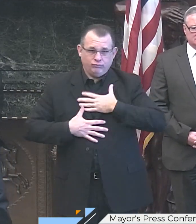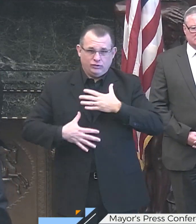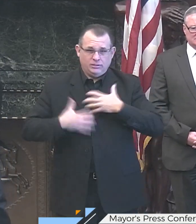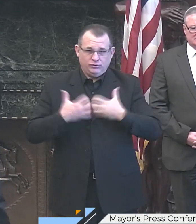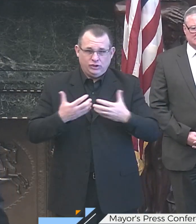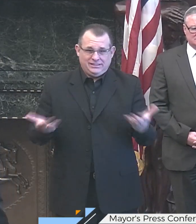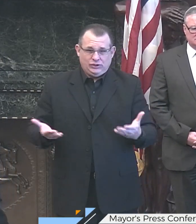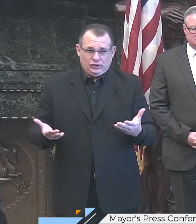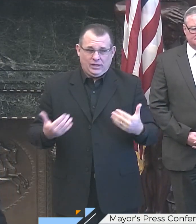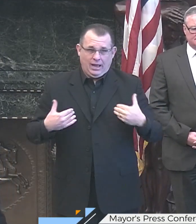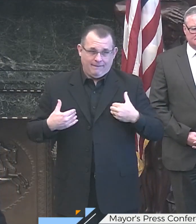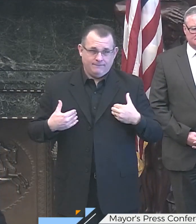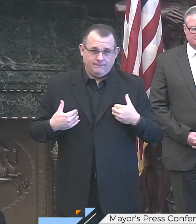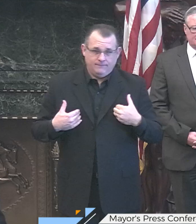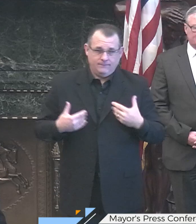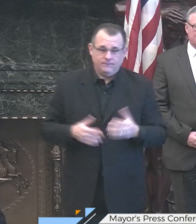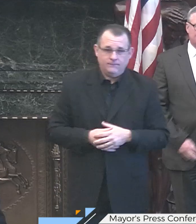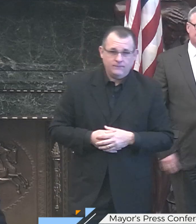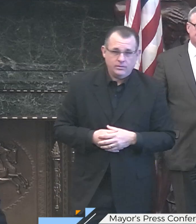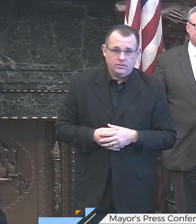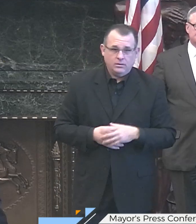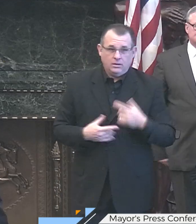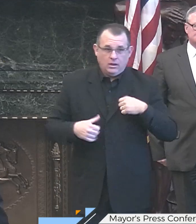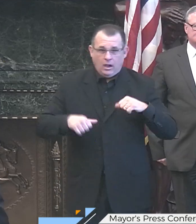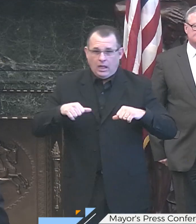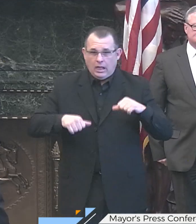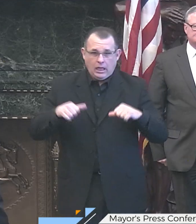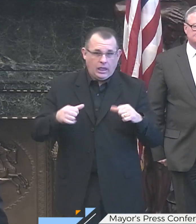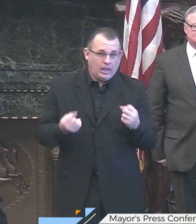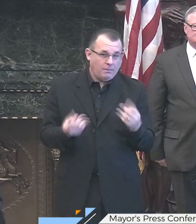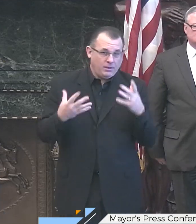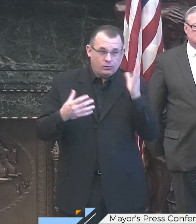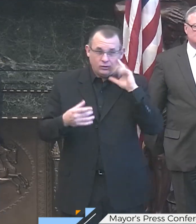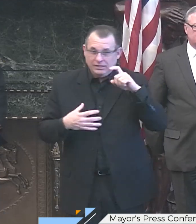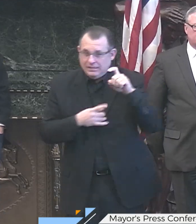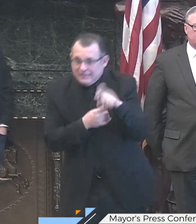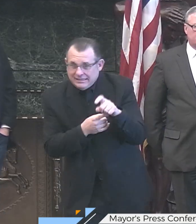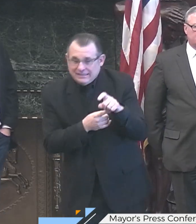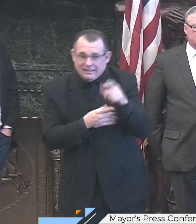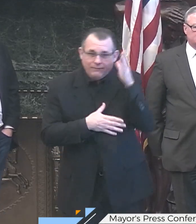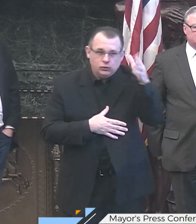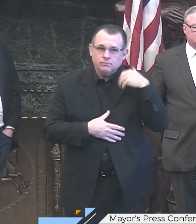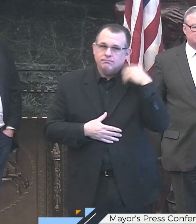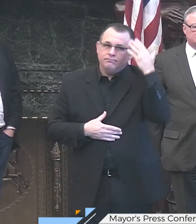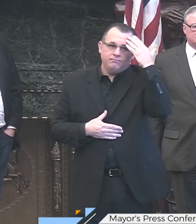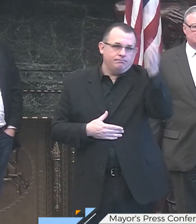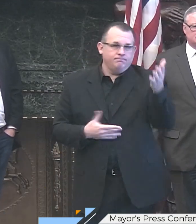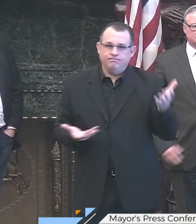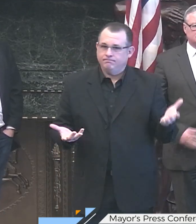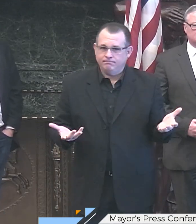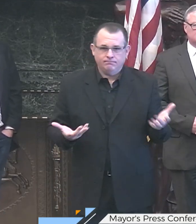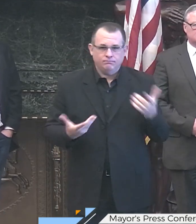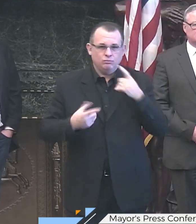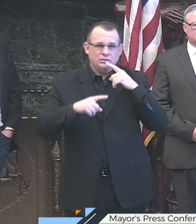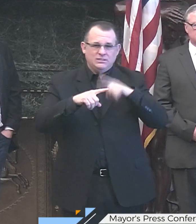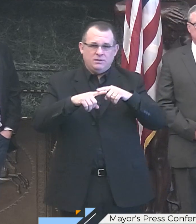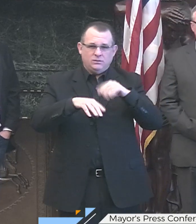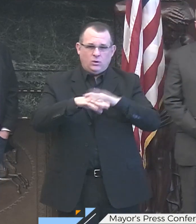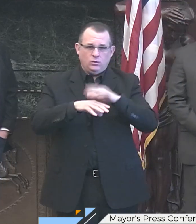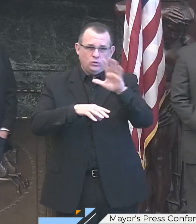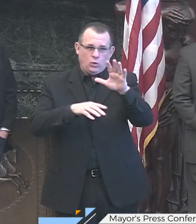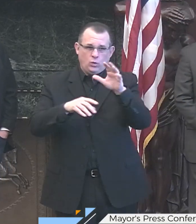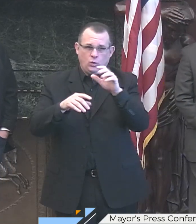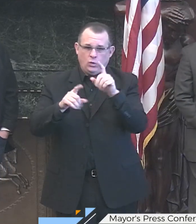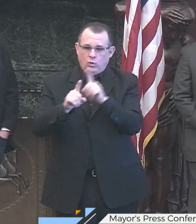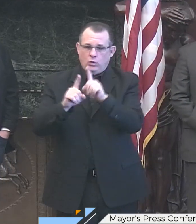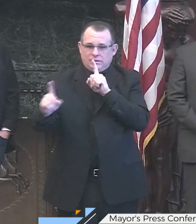There's tremendous uncertainty as to how many ventilators we will need in the future. It really depends how effective our social distancing is. If this virus